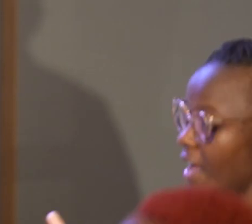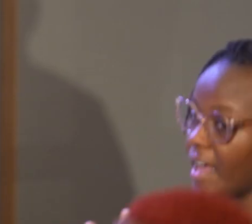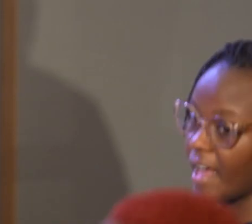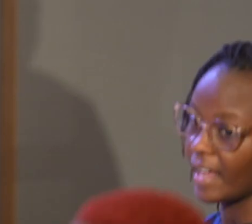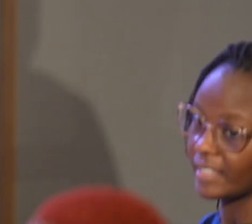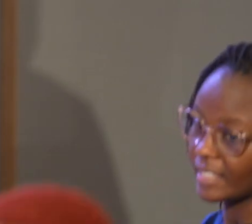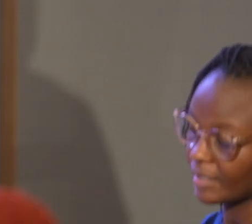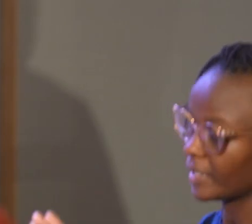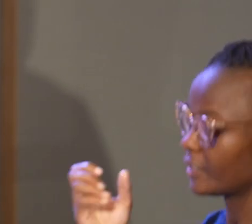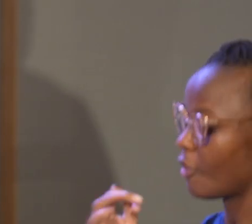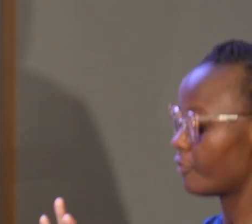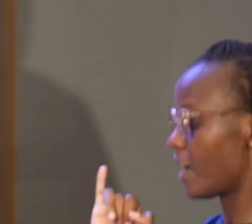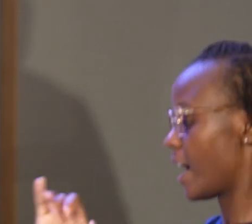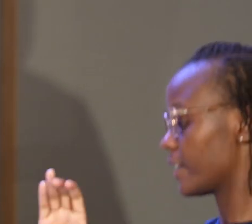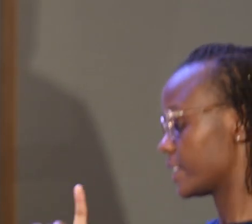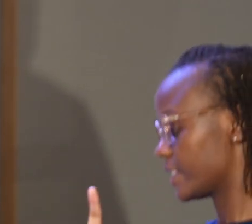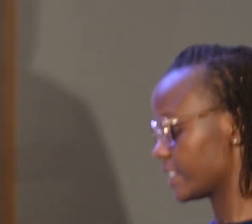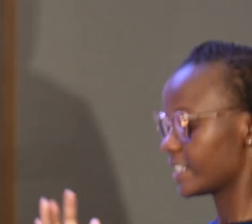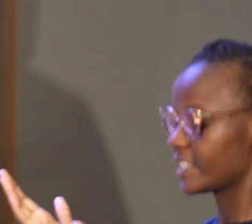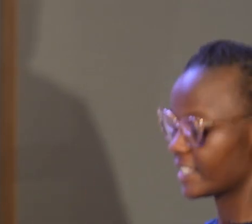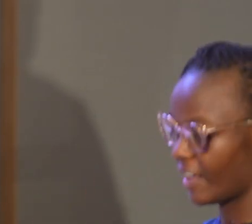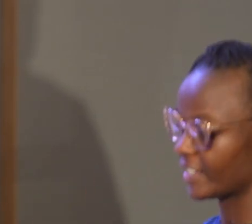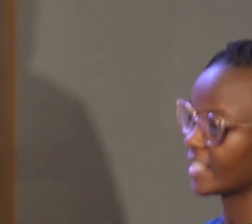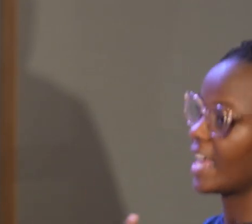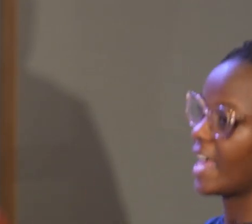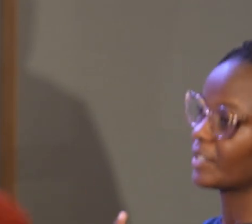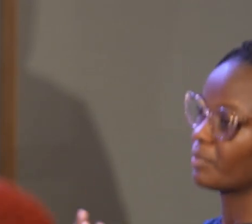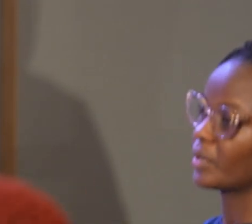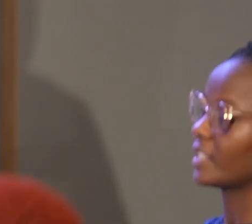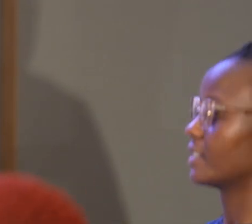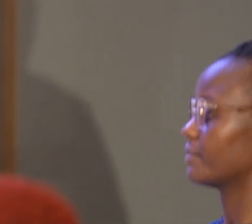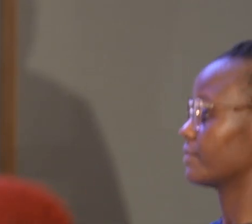accessibility of ICT services and products.